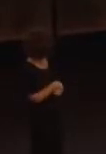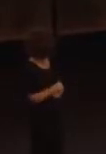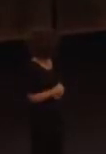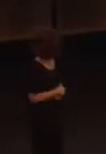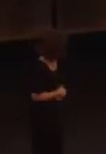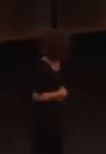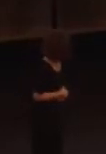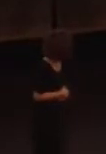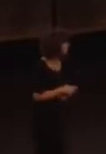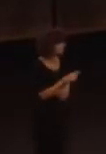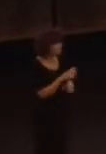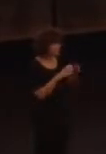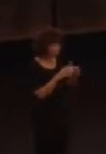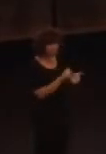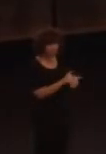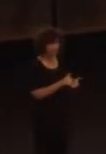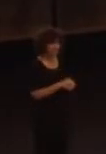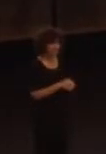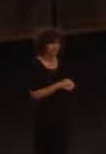the dog eats the ball, that's